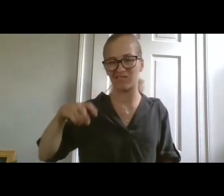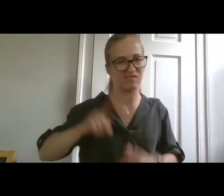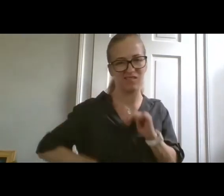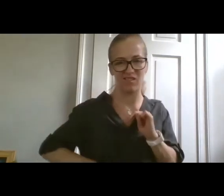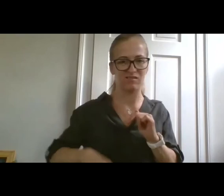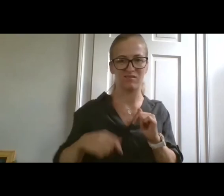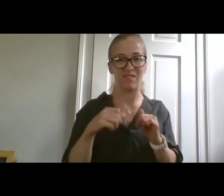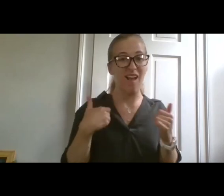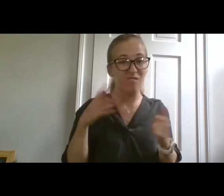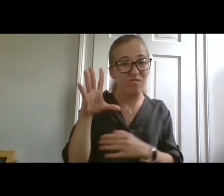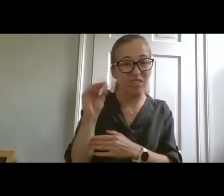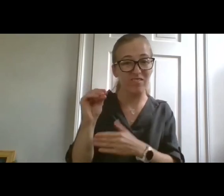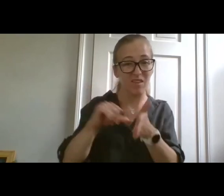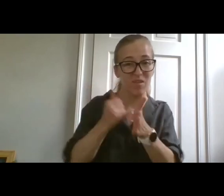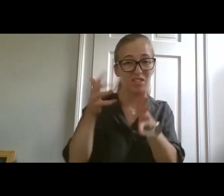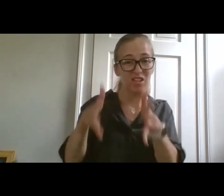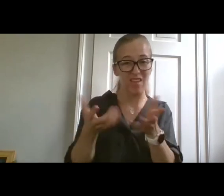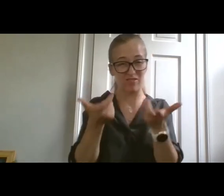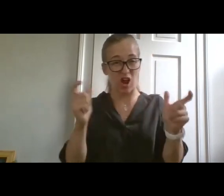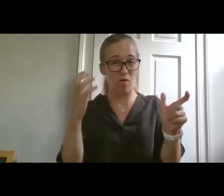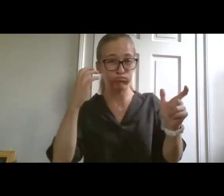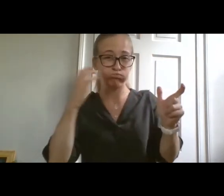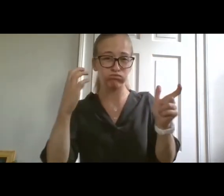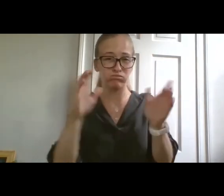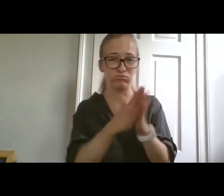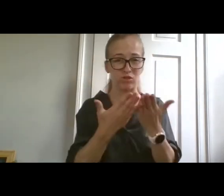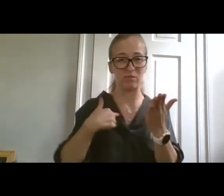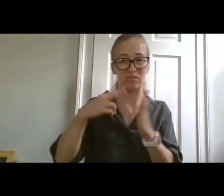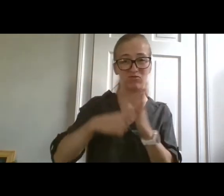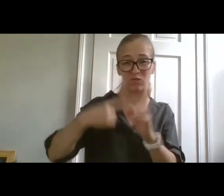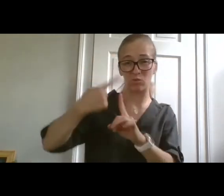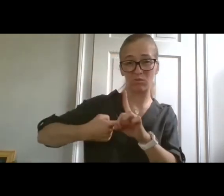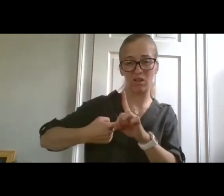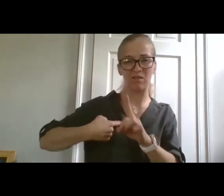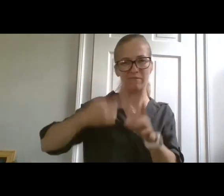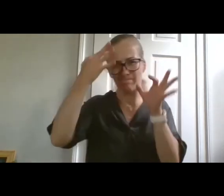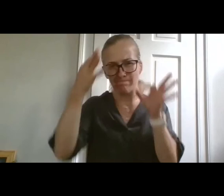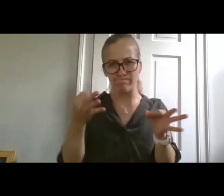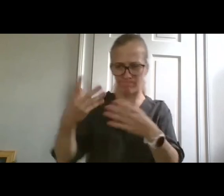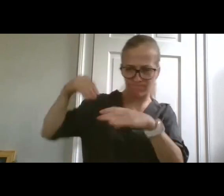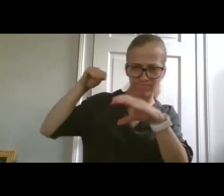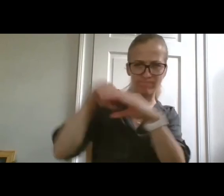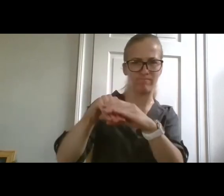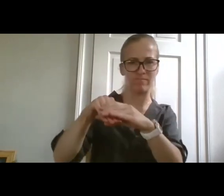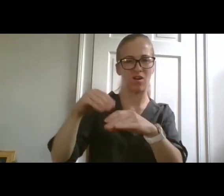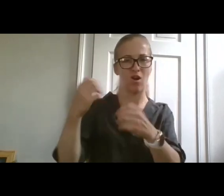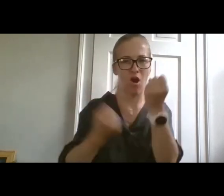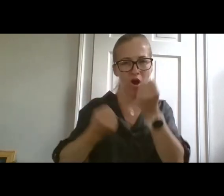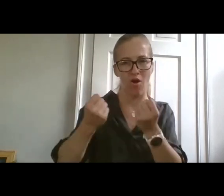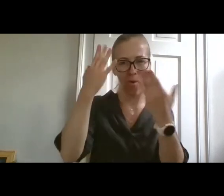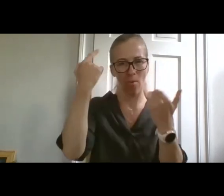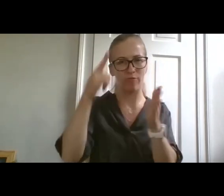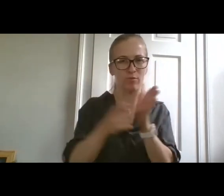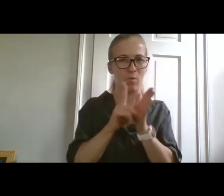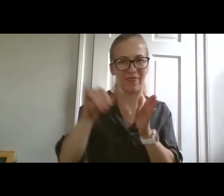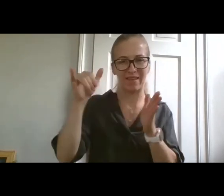50 pages left in the bulky novel I've been reading for over a month. I'd been determined to fit it into our glove compartment, hoping for a moment like this today when I